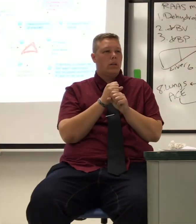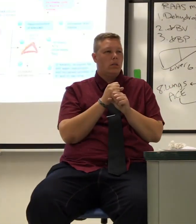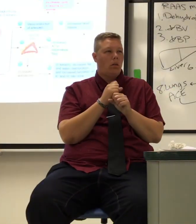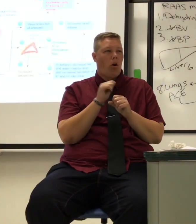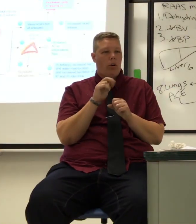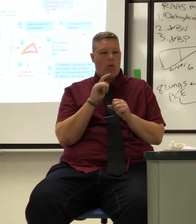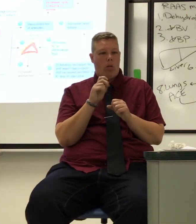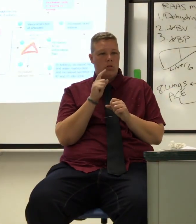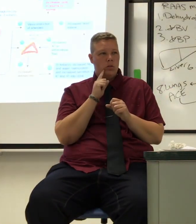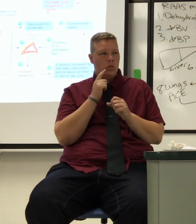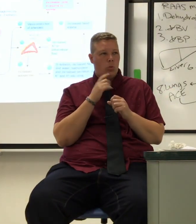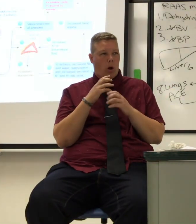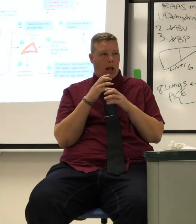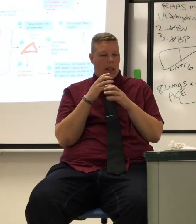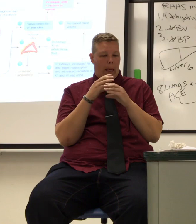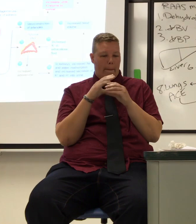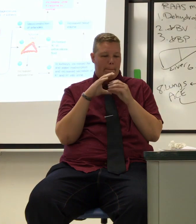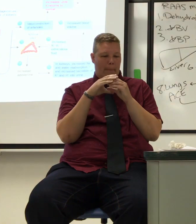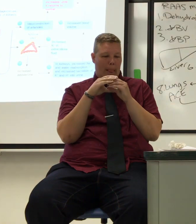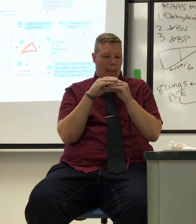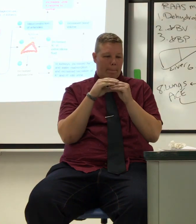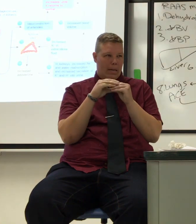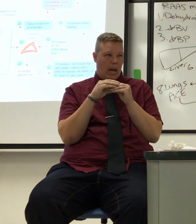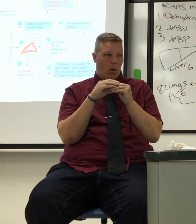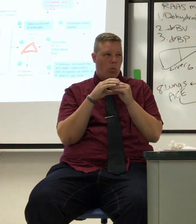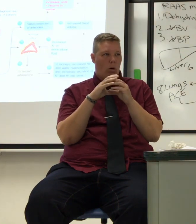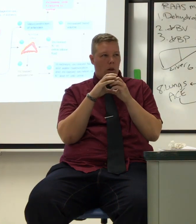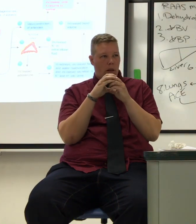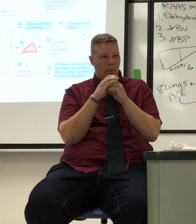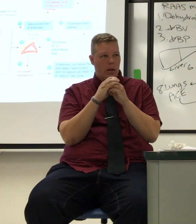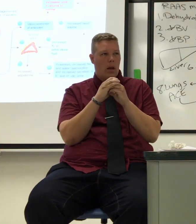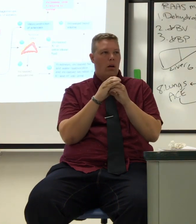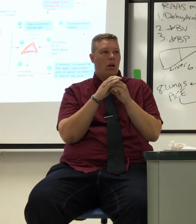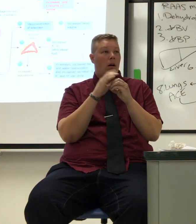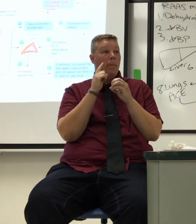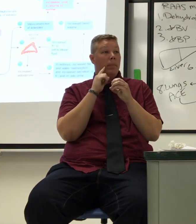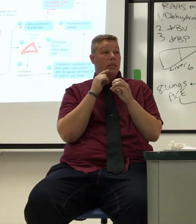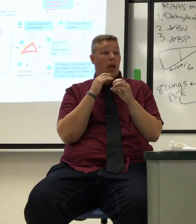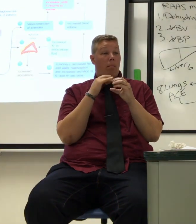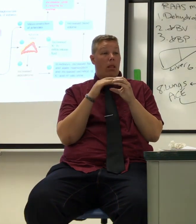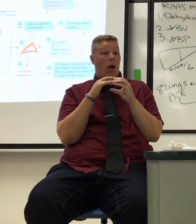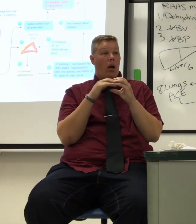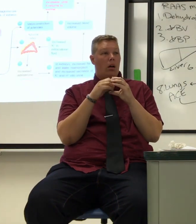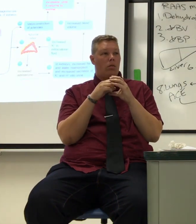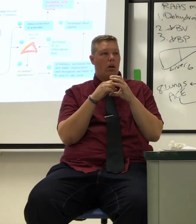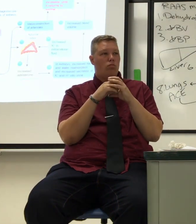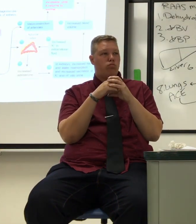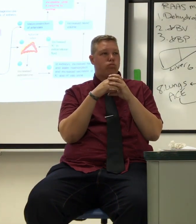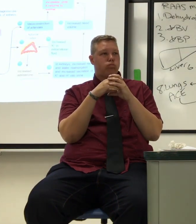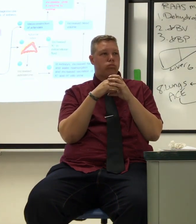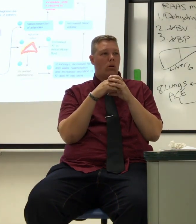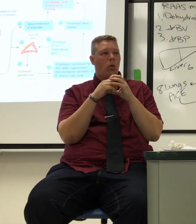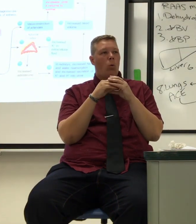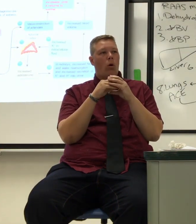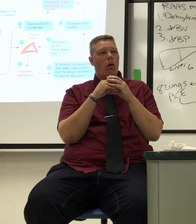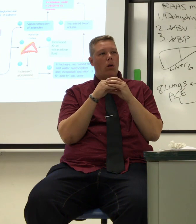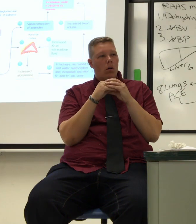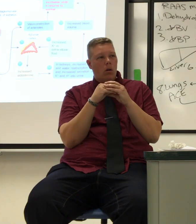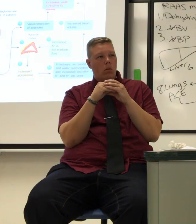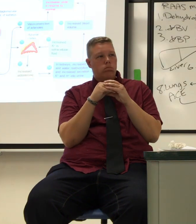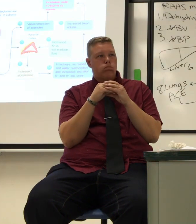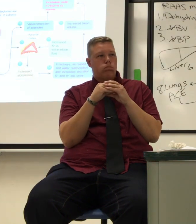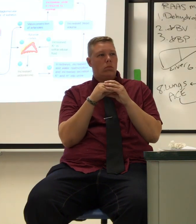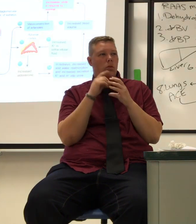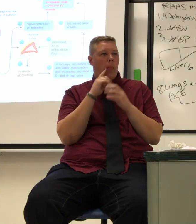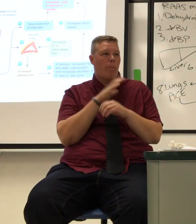blood in the arterial system. That'll help keep blood pressure up so that blood can continue to flow to vital organs. And that's the key physiology